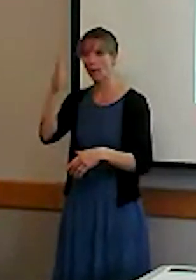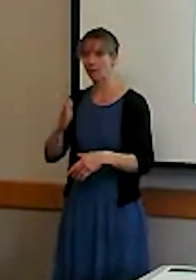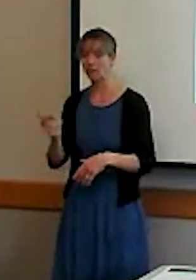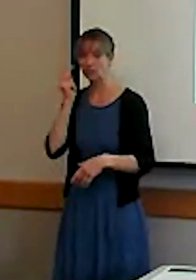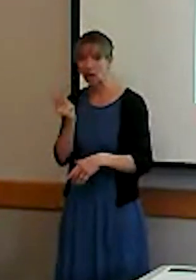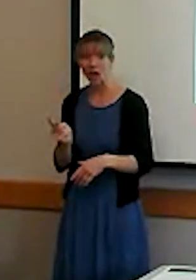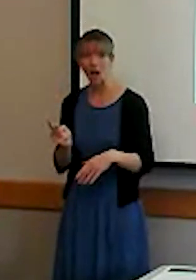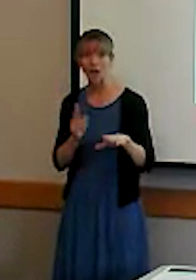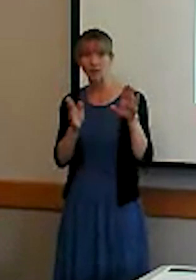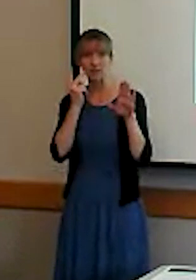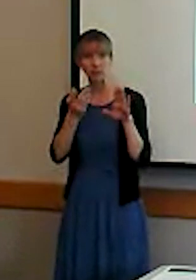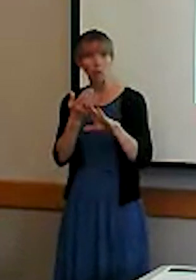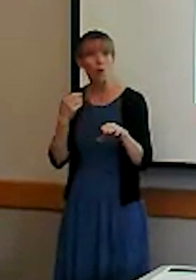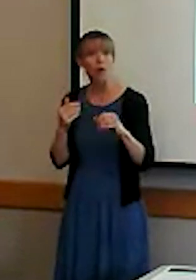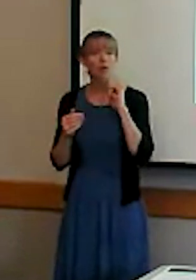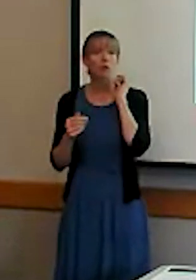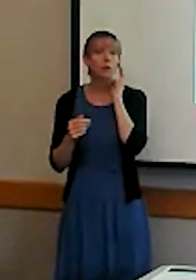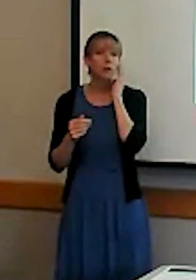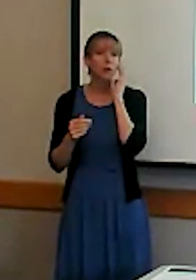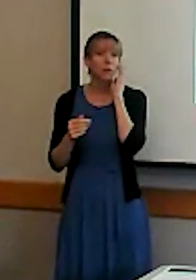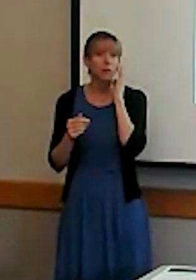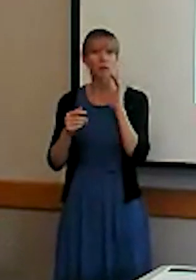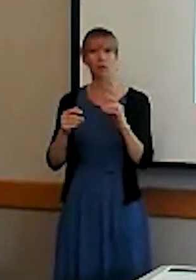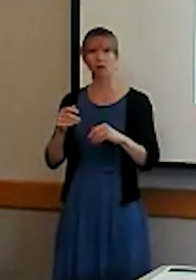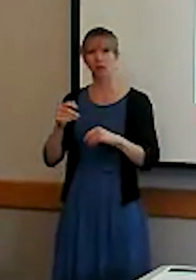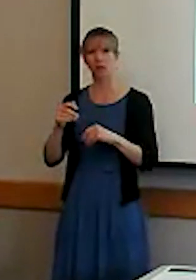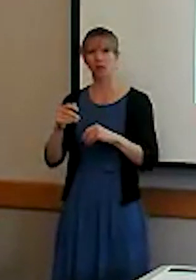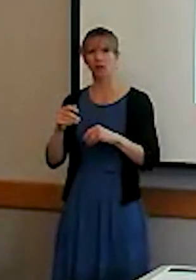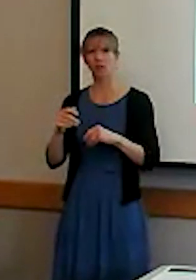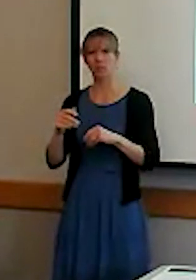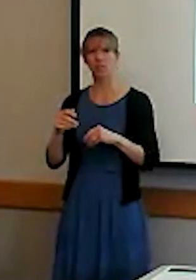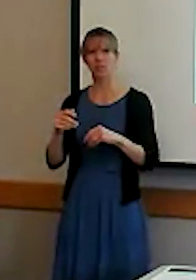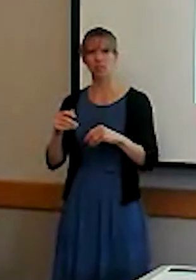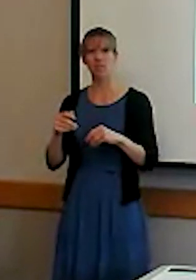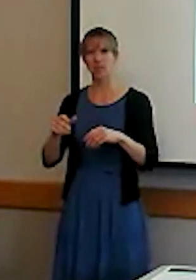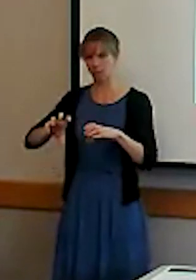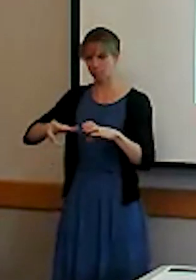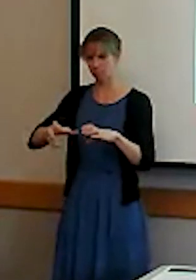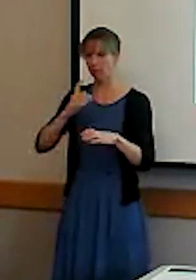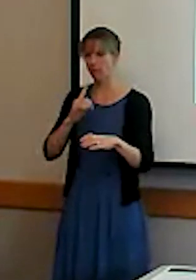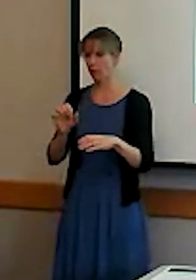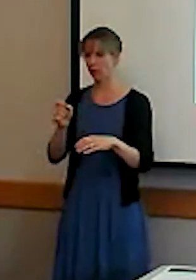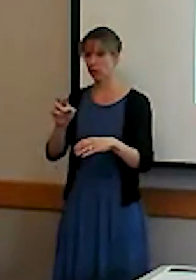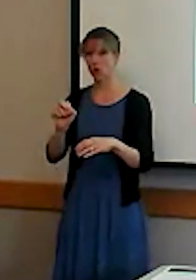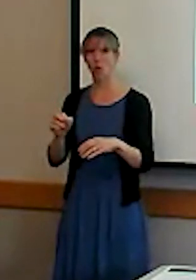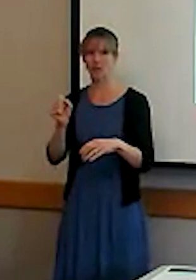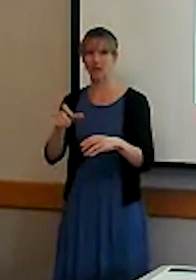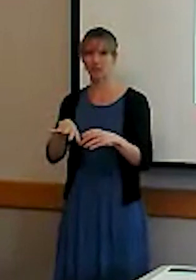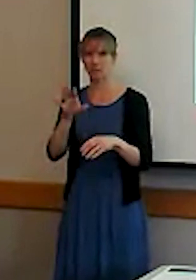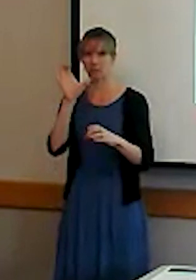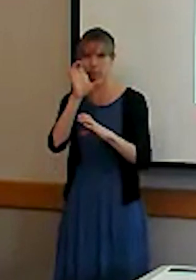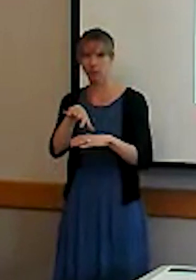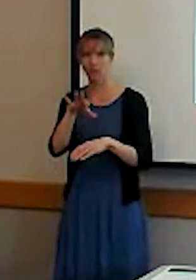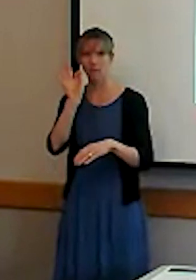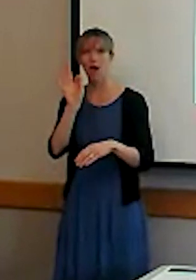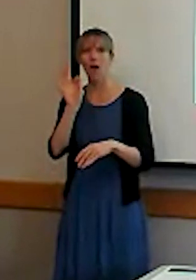there's something you've never seen before? Yeah. I've never seen a remote monitoring of the stove. That is awesome. Yeah, we did a lot of research to find that.